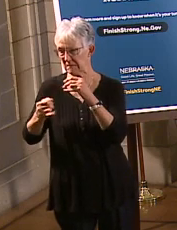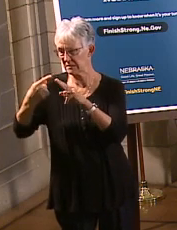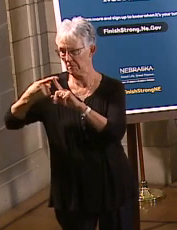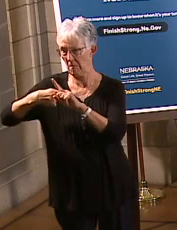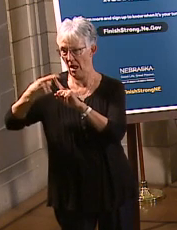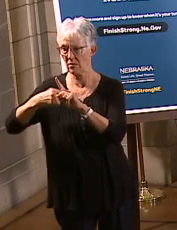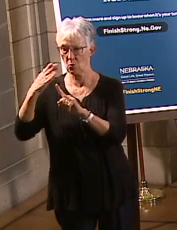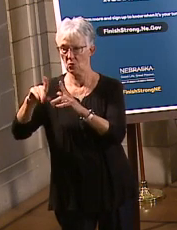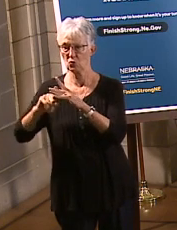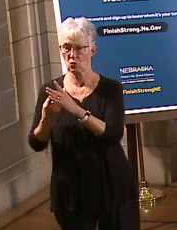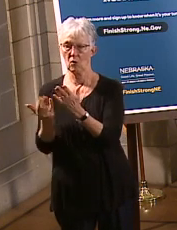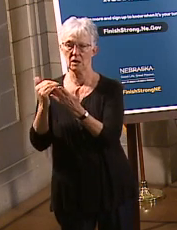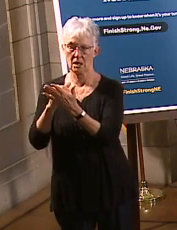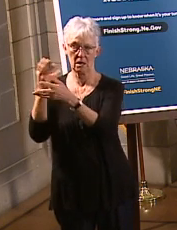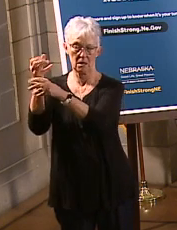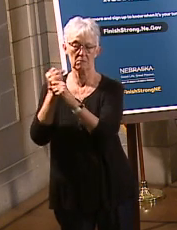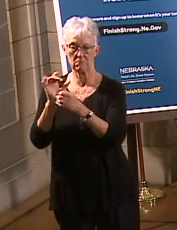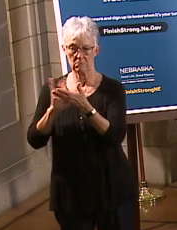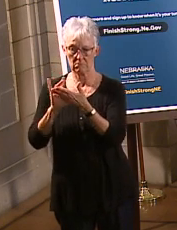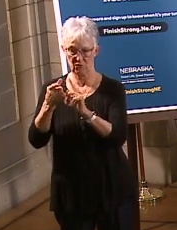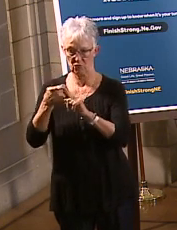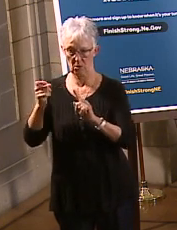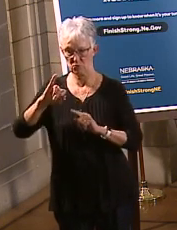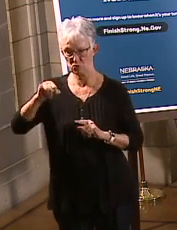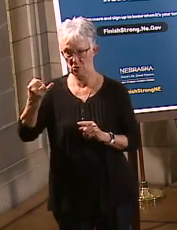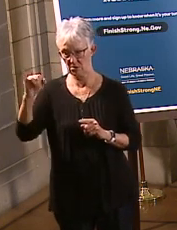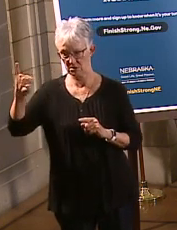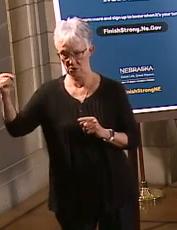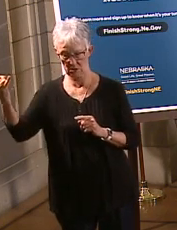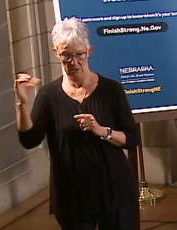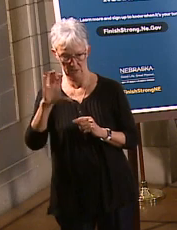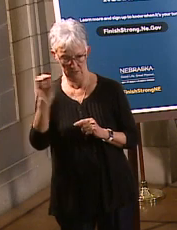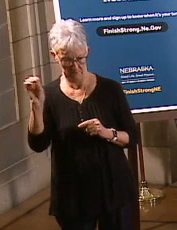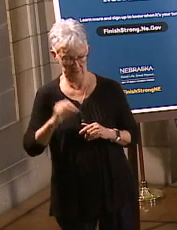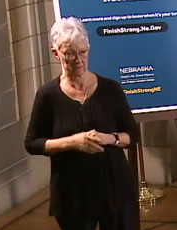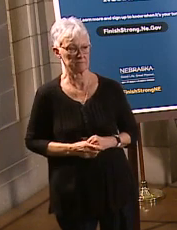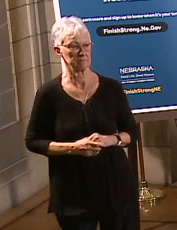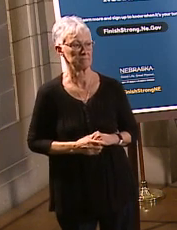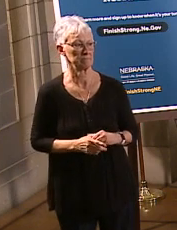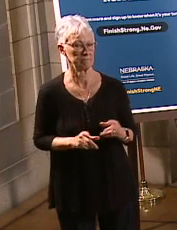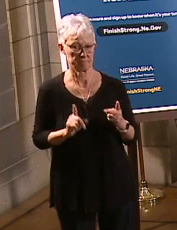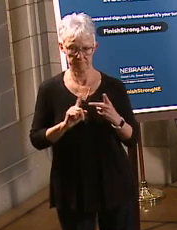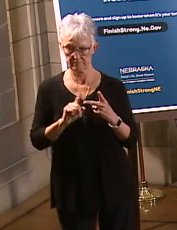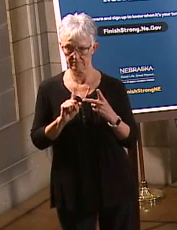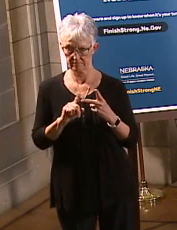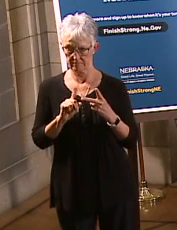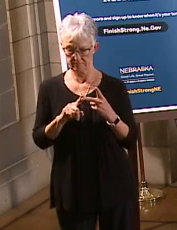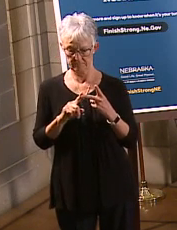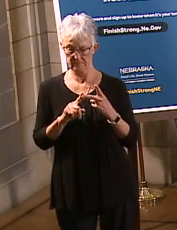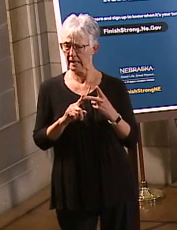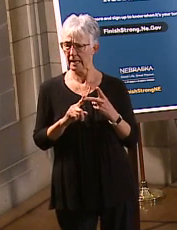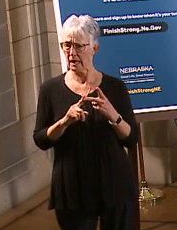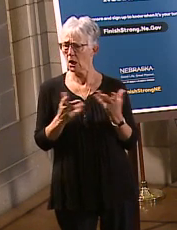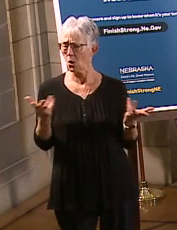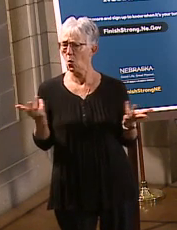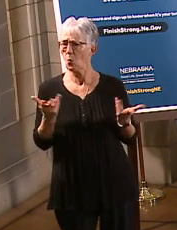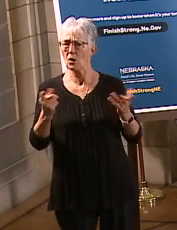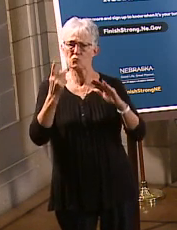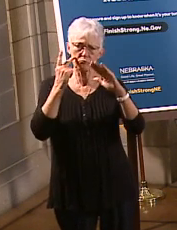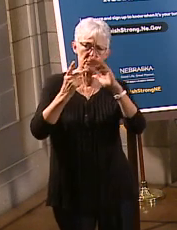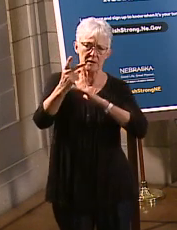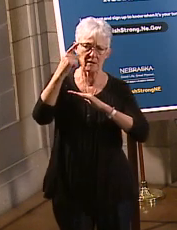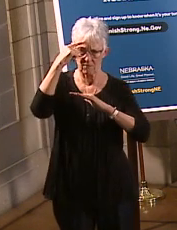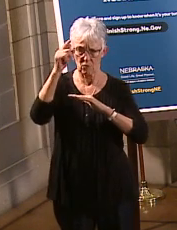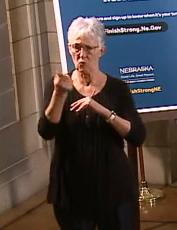state. But anyway, that's good news. Her second question kind of leads into that, any new forecast for the upcoming weeks? And again,